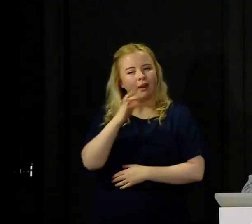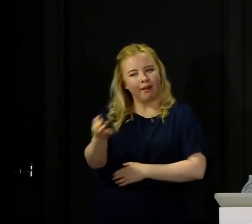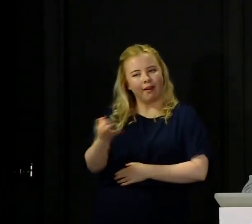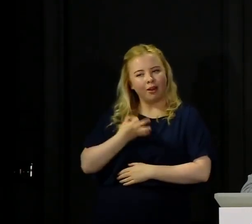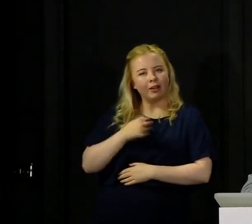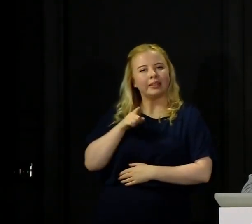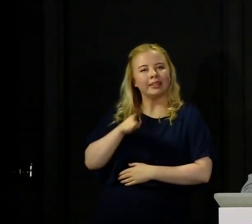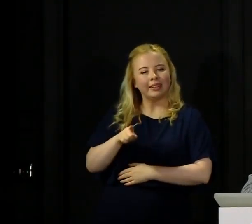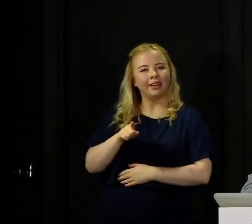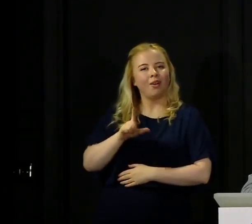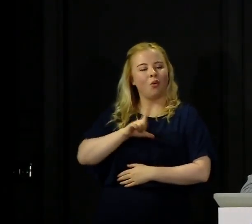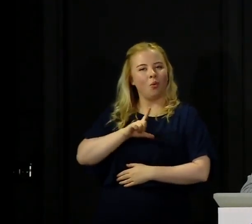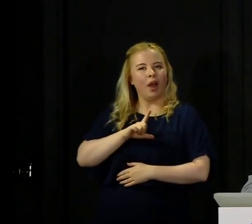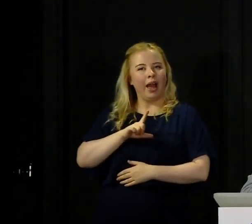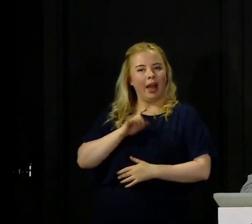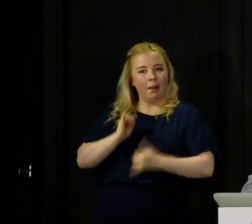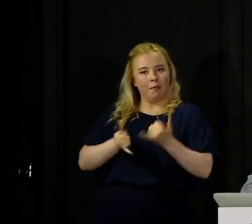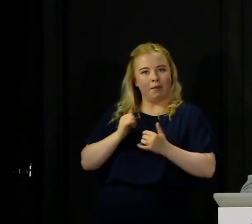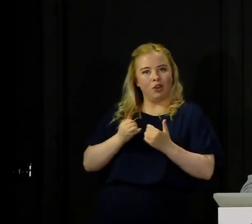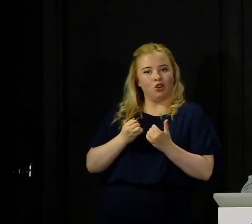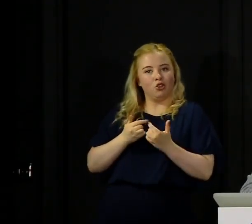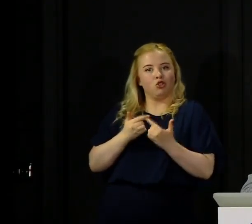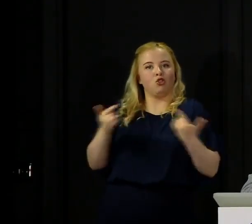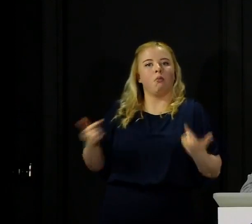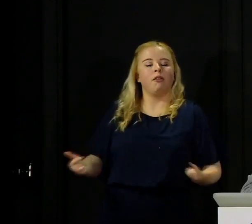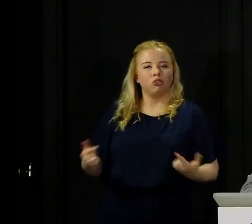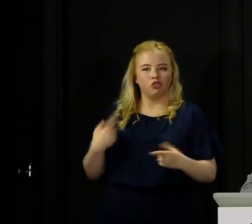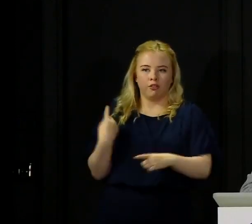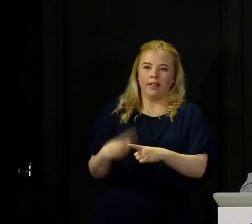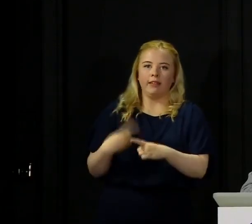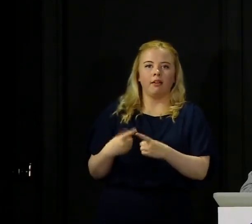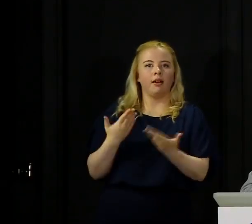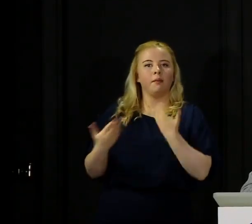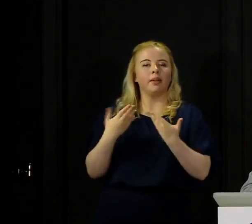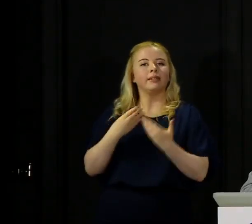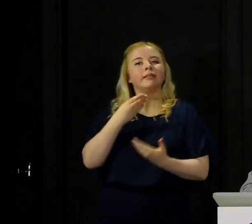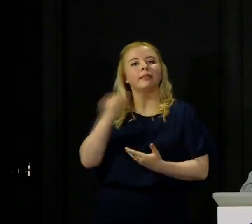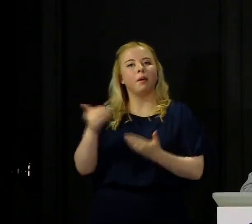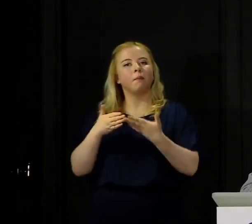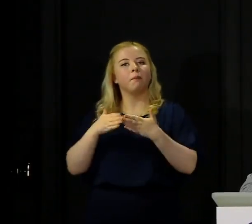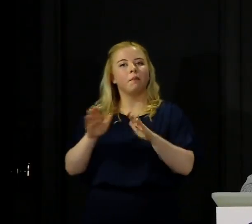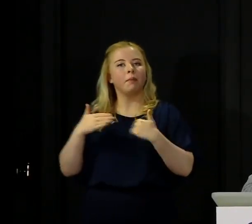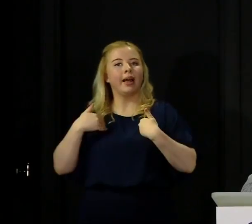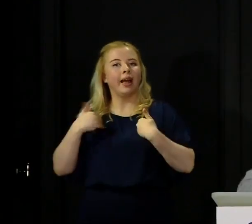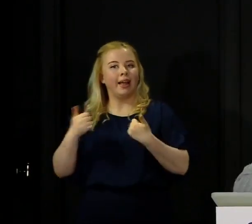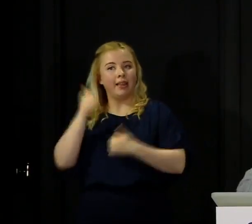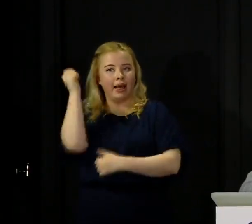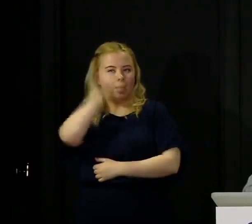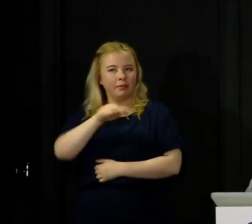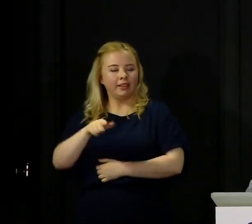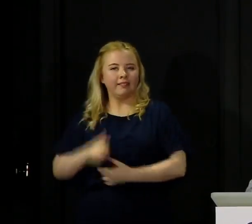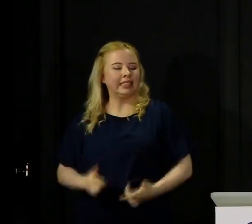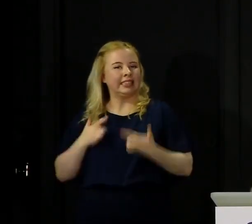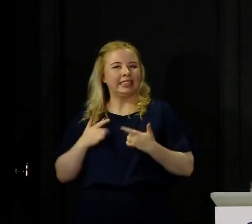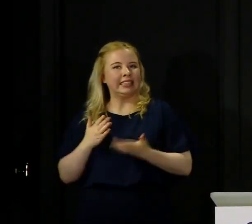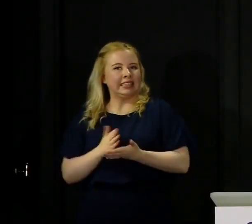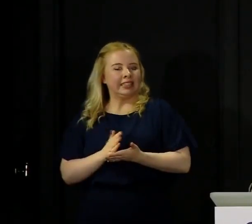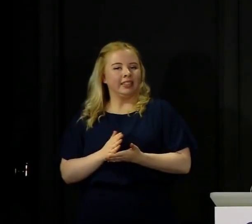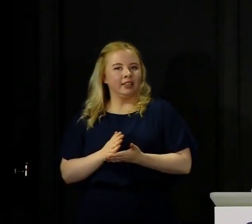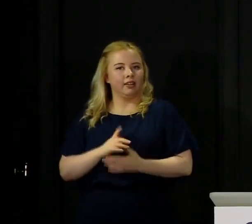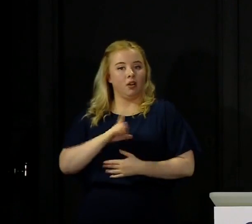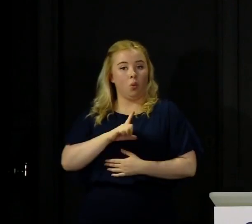view. Why have we gone perhaps too far and faster than some public health experts would want us to do? And what that says is